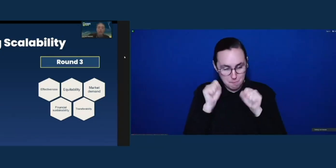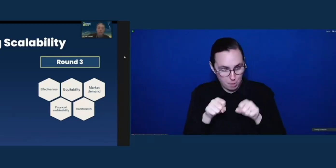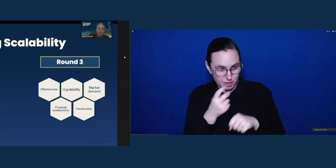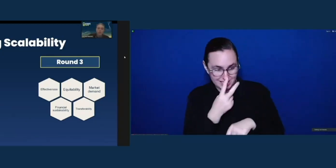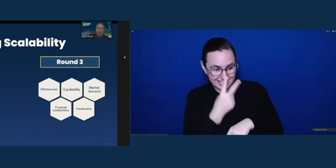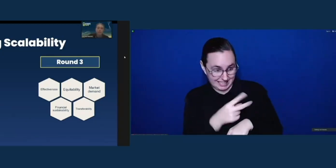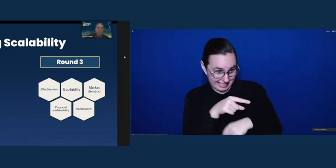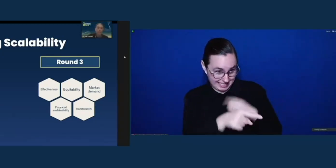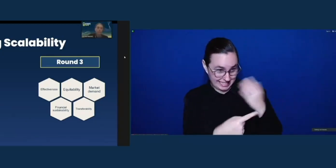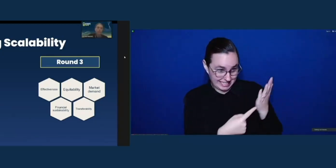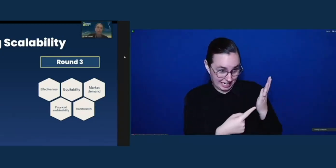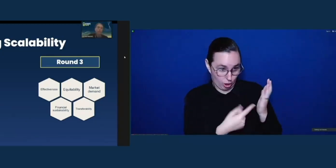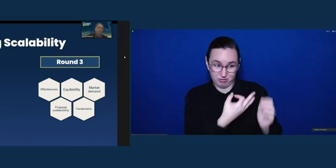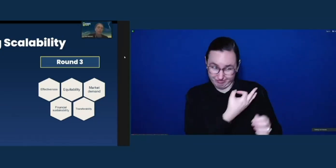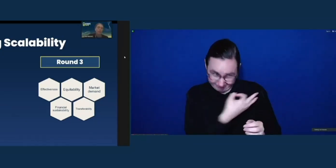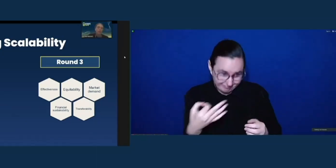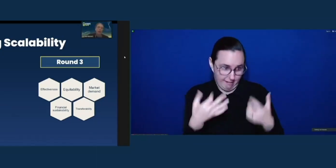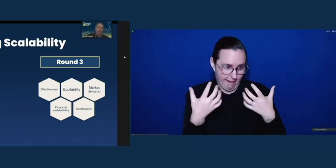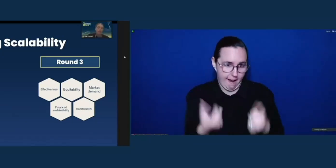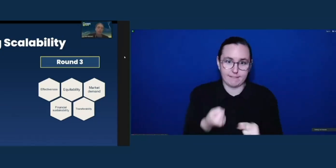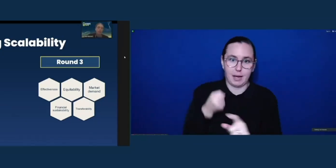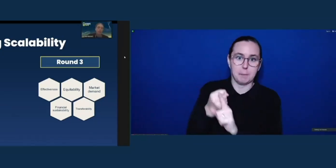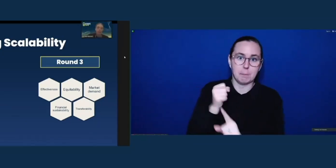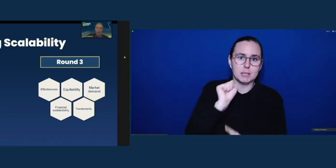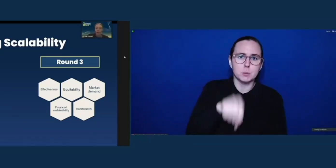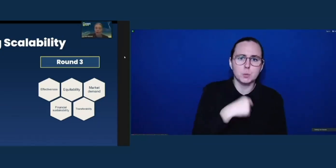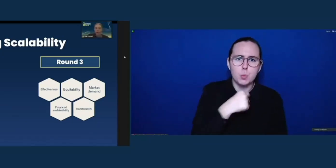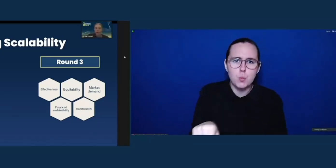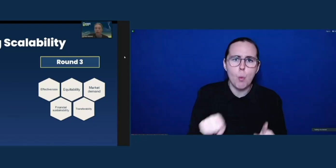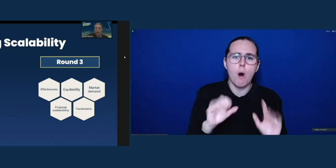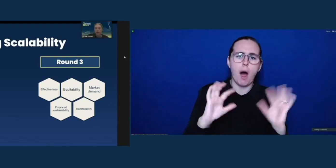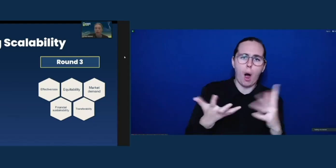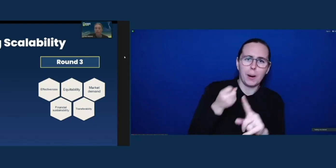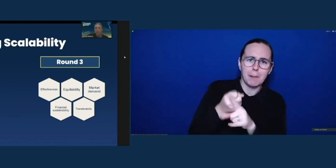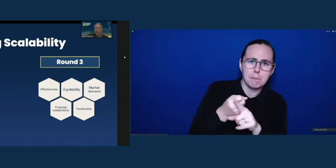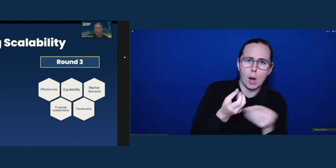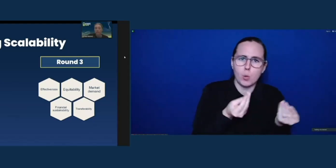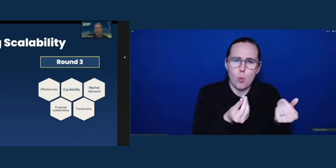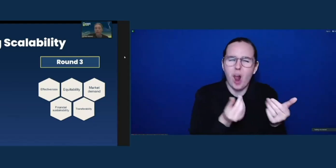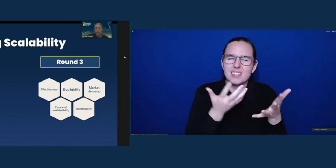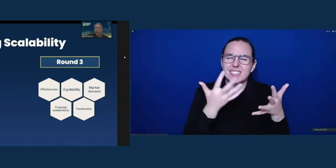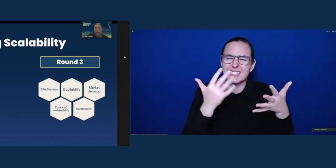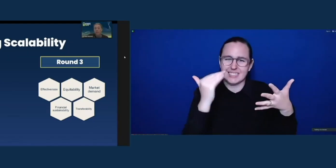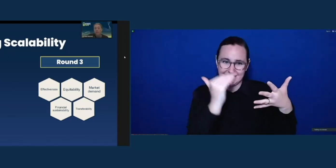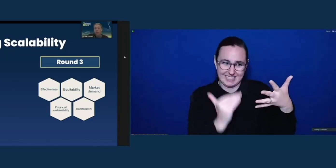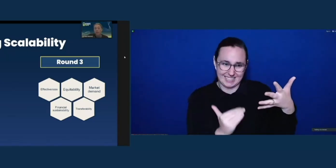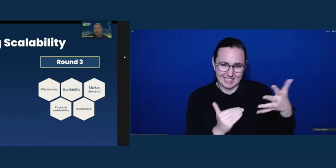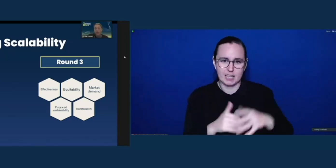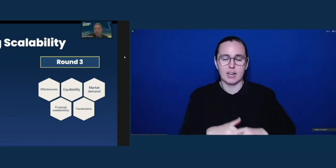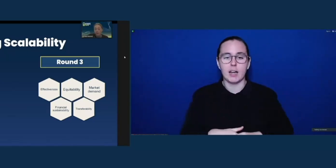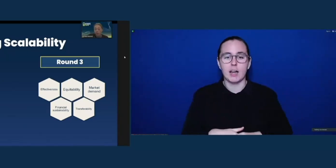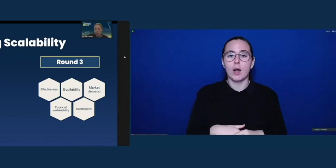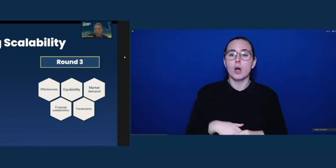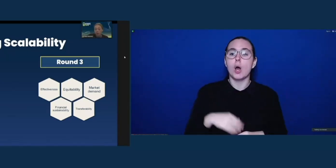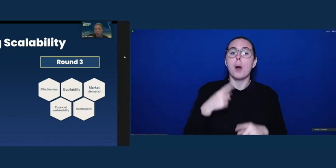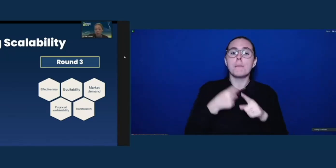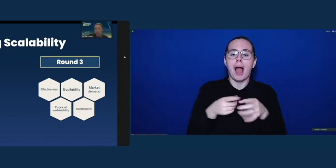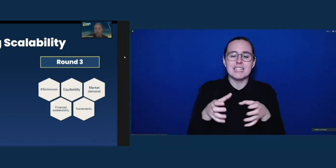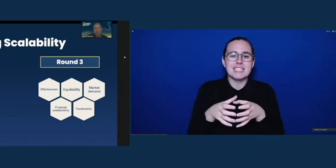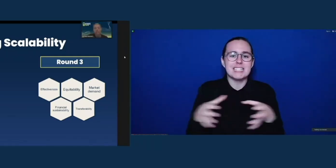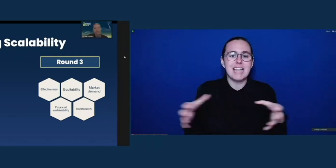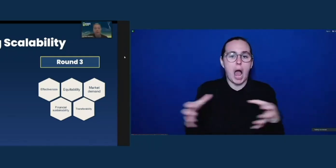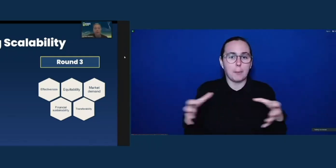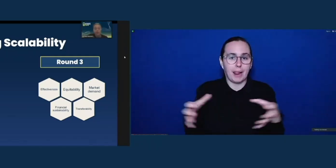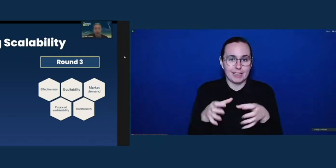In terms of measuring scalability, we conducted a qualitative scalability assessment, us